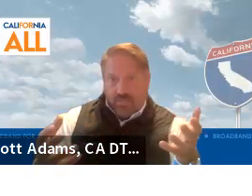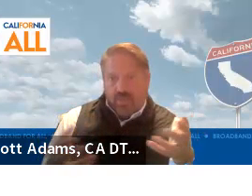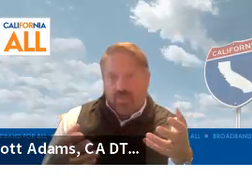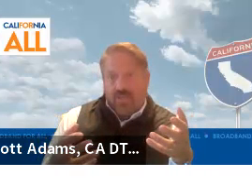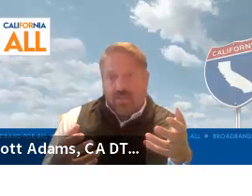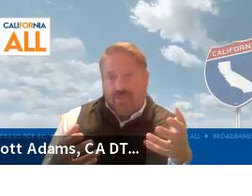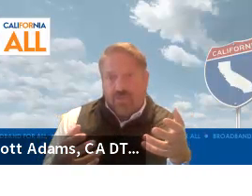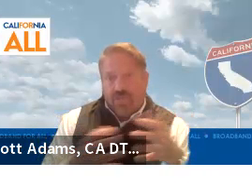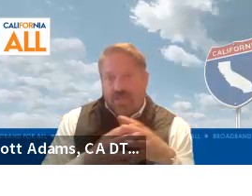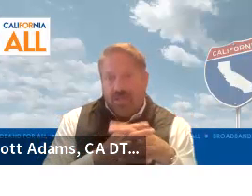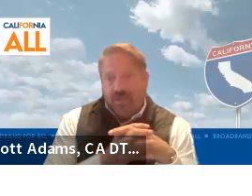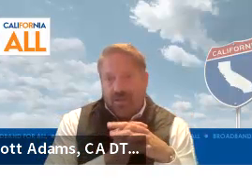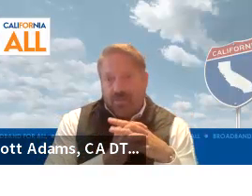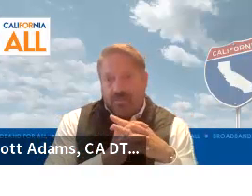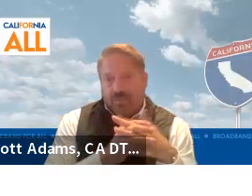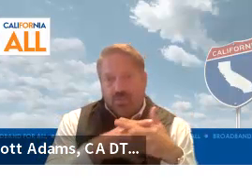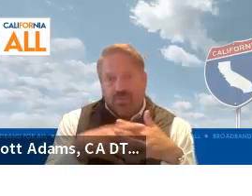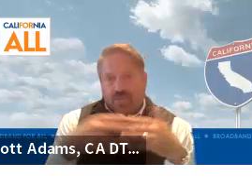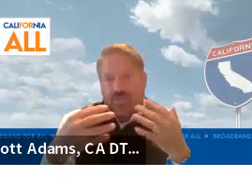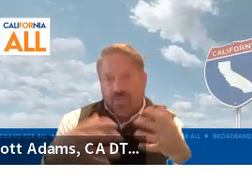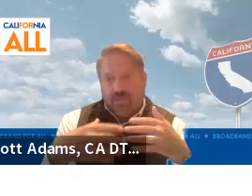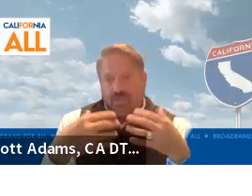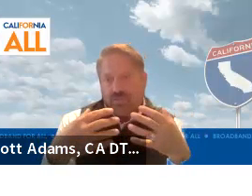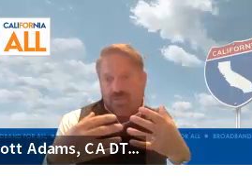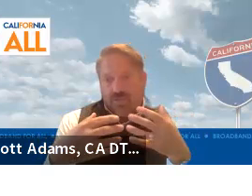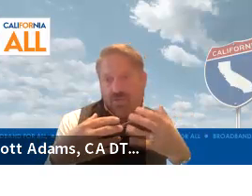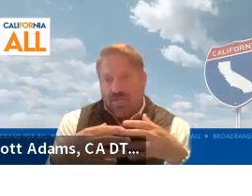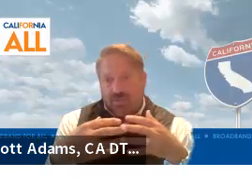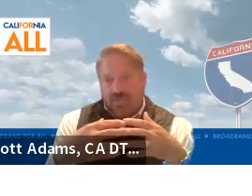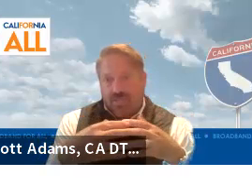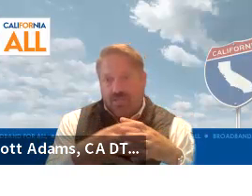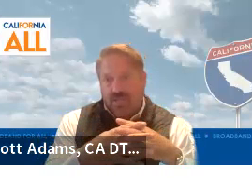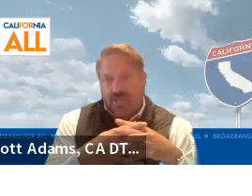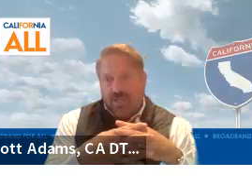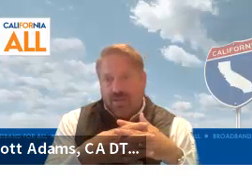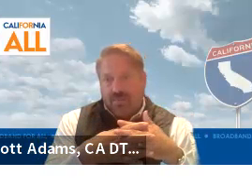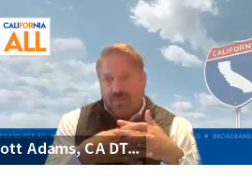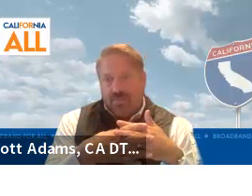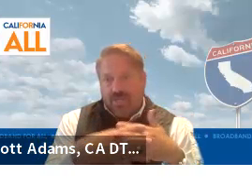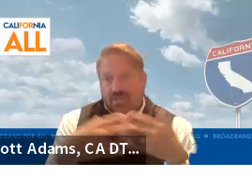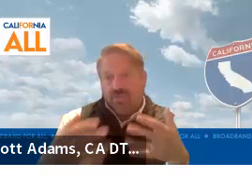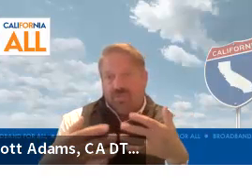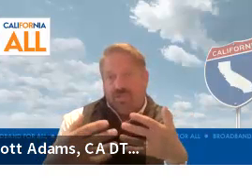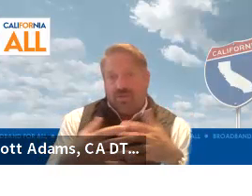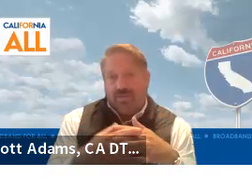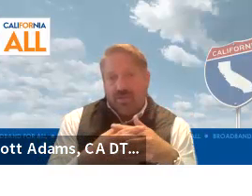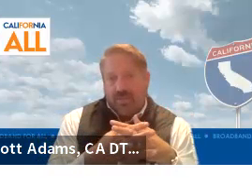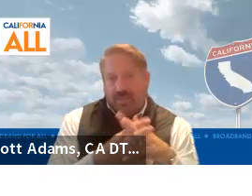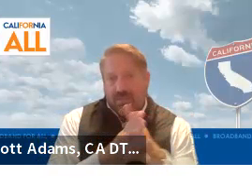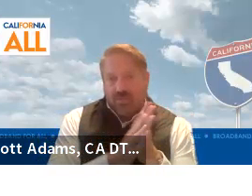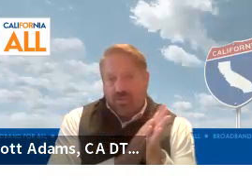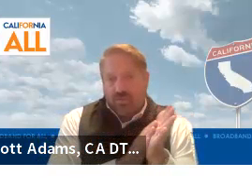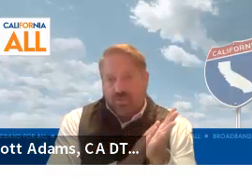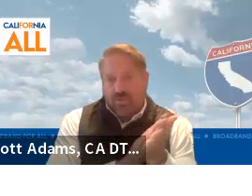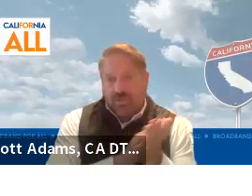raw data public so that school districts, regions, counties, cities can use it if they don't have the